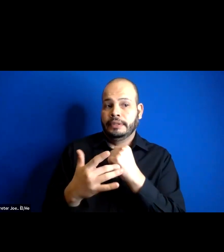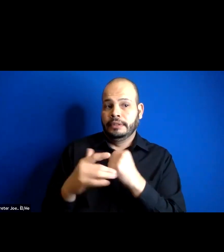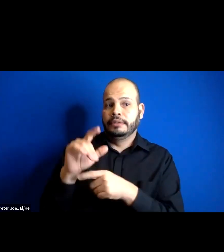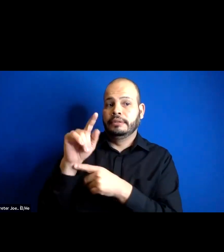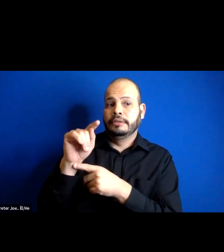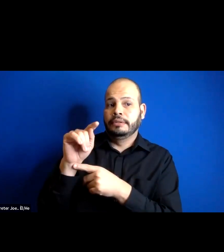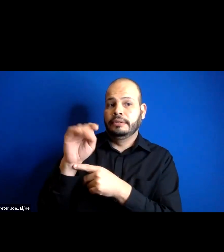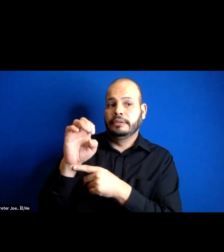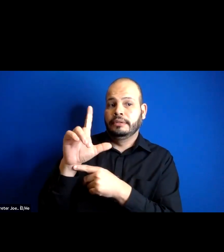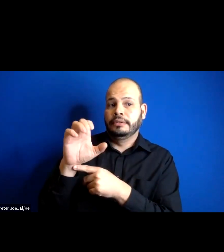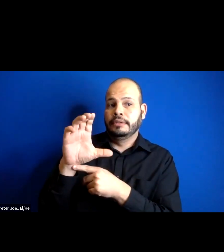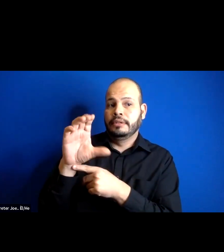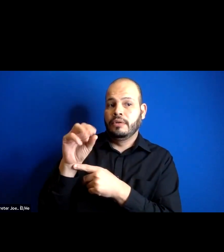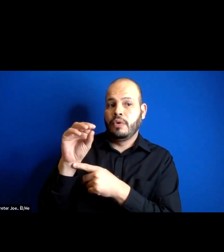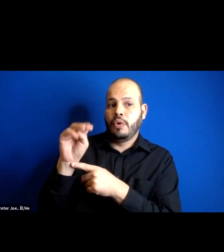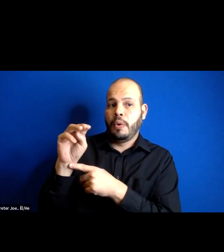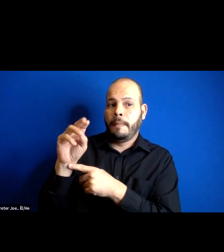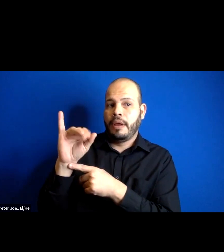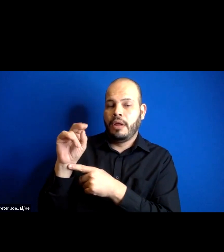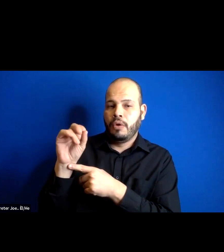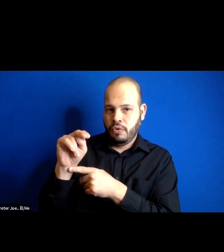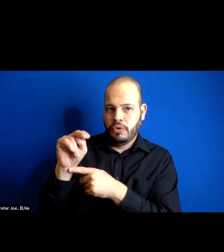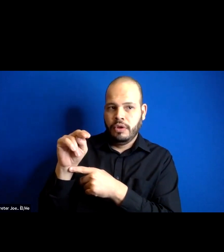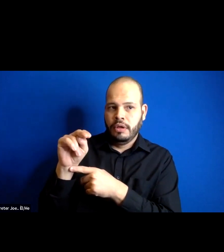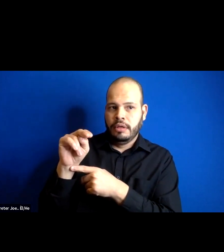Telecommunications Relay Services Committee.